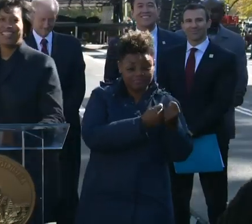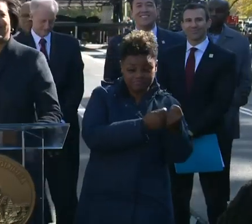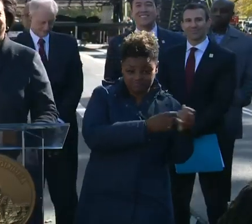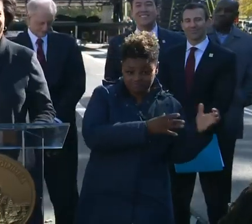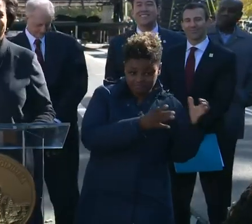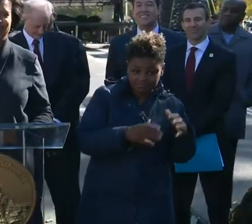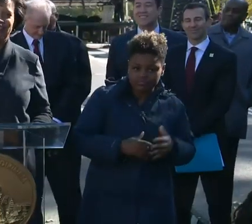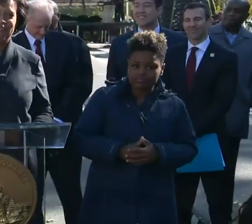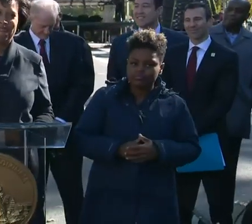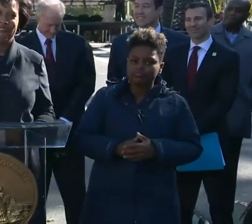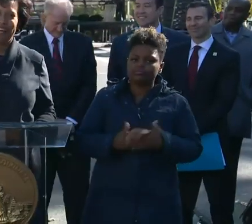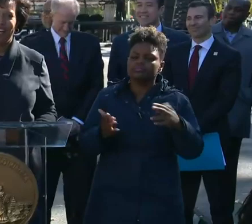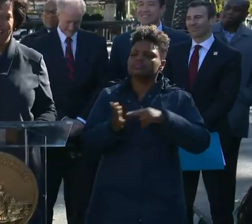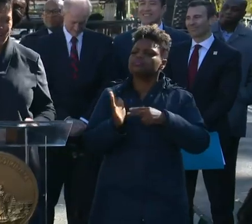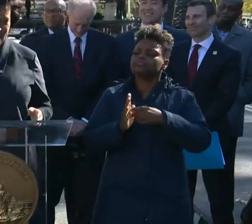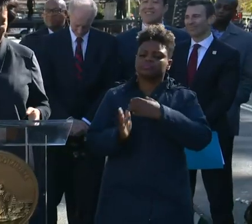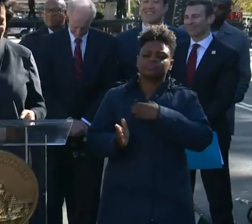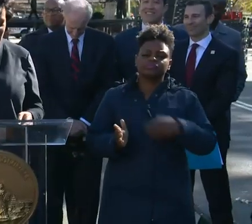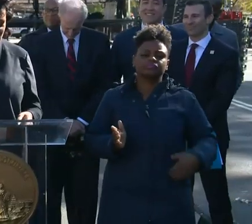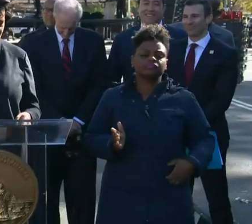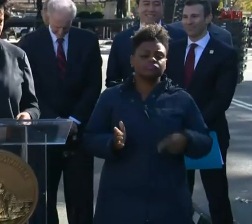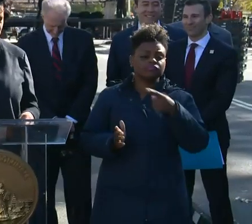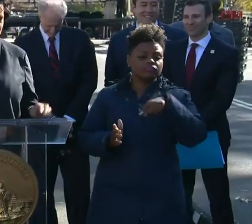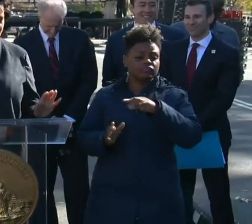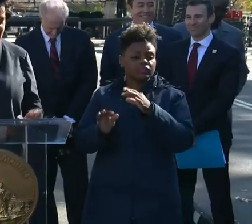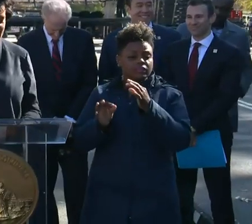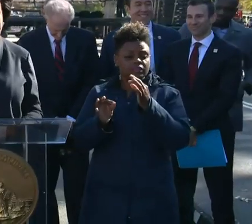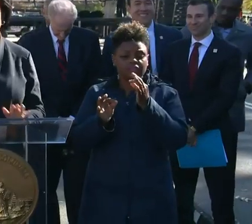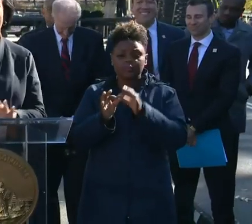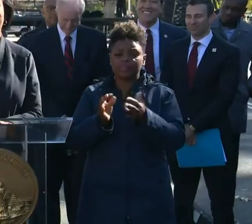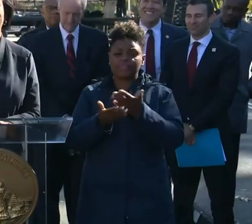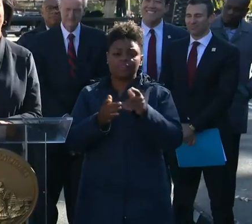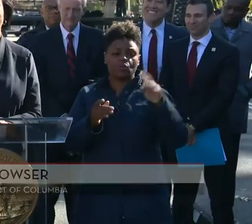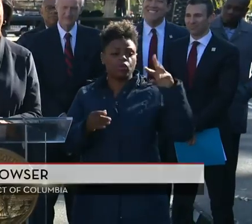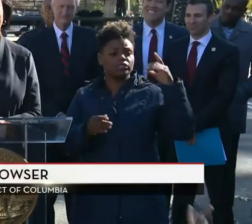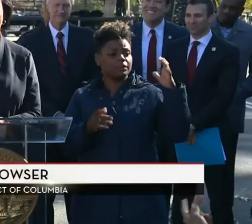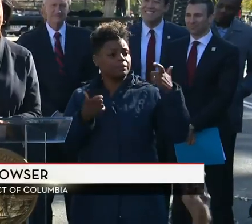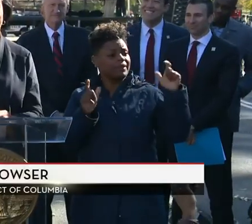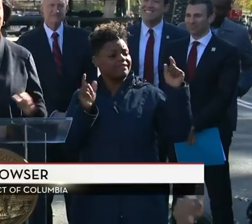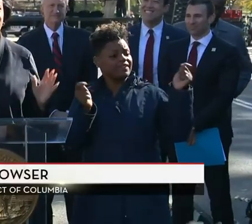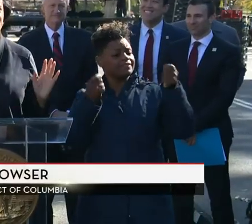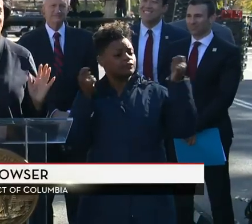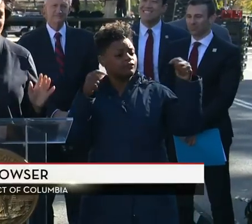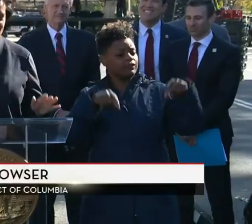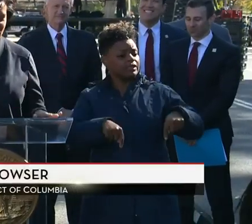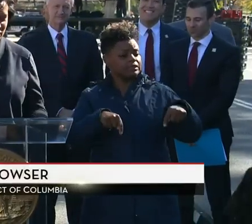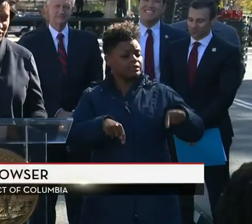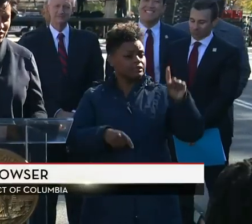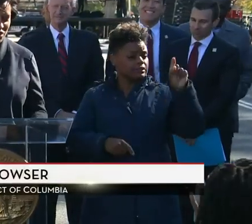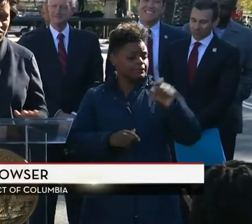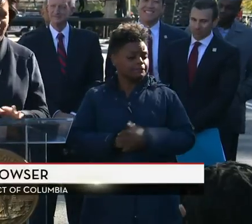have a huge victory like this? I mean, it's amazing, and there are,